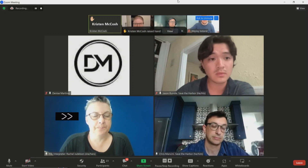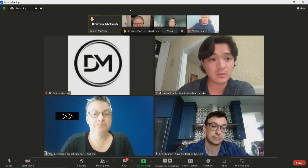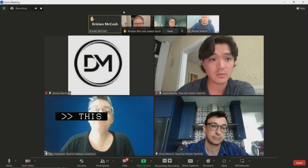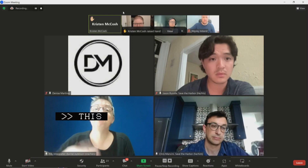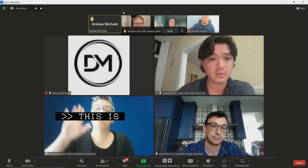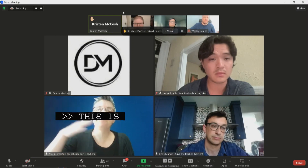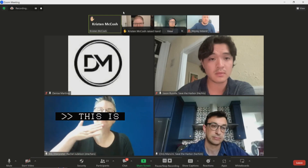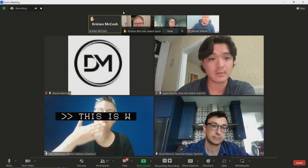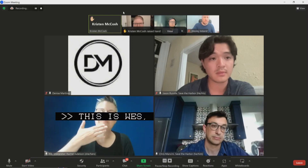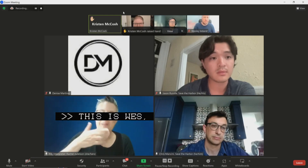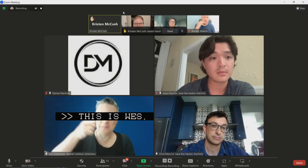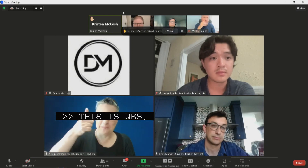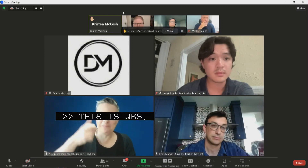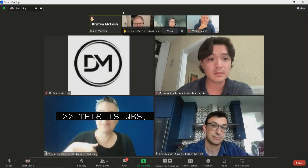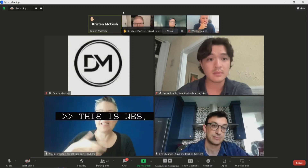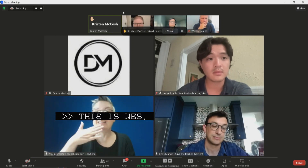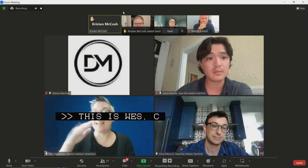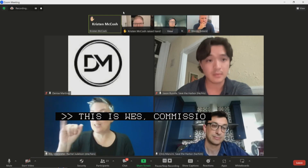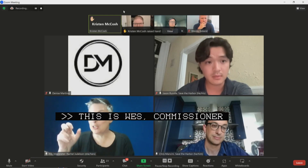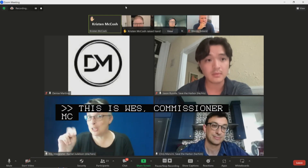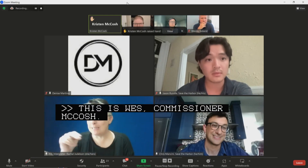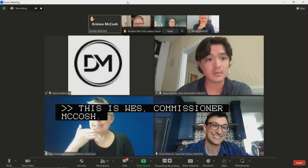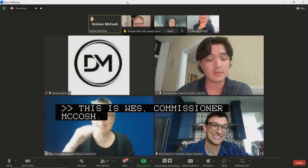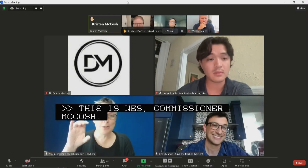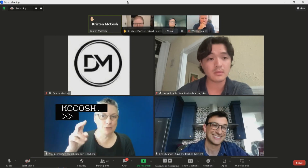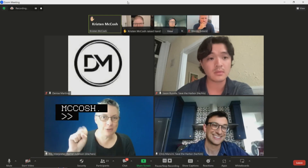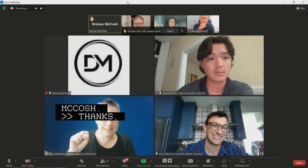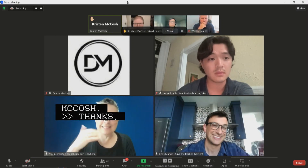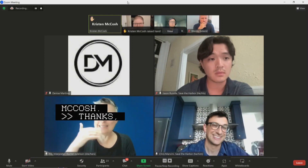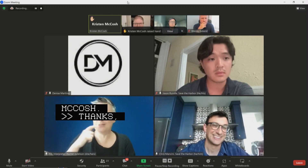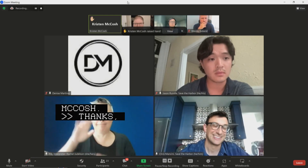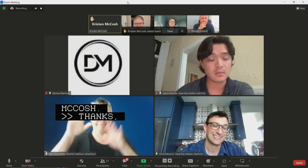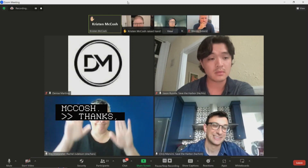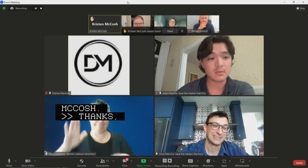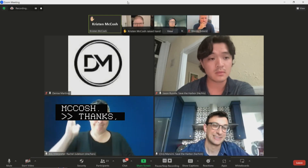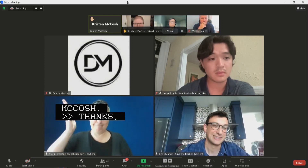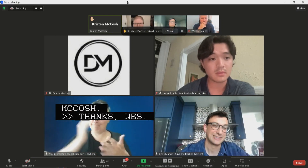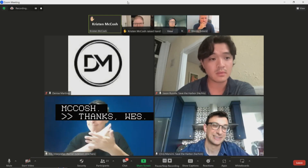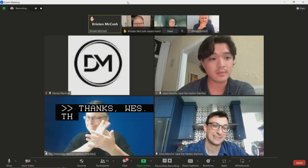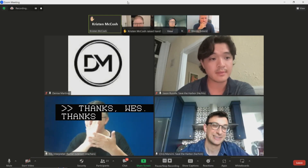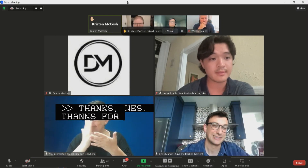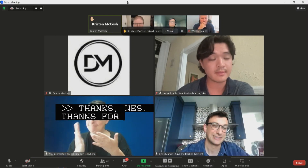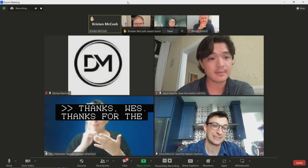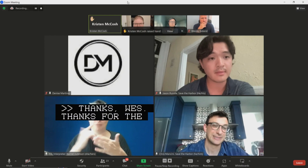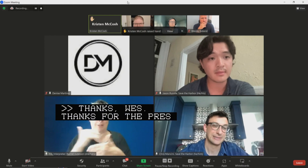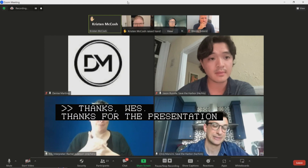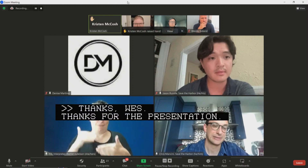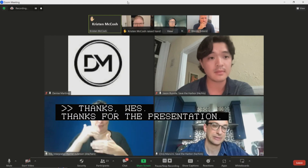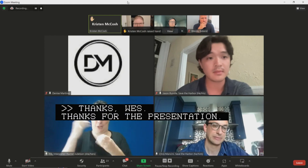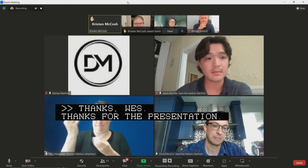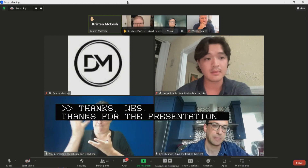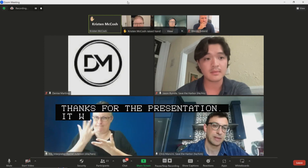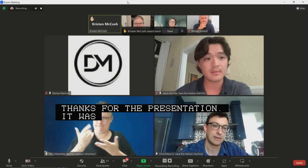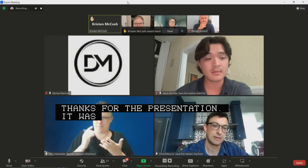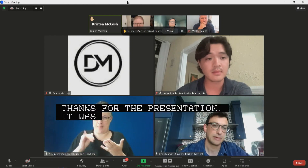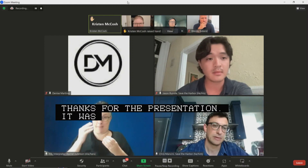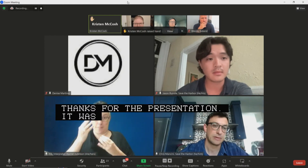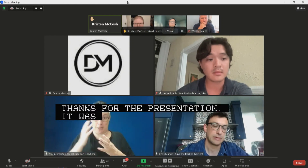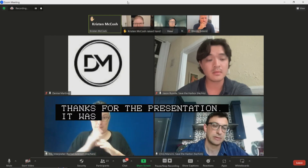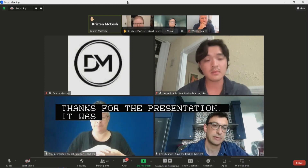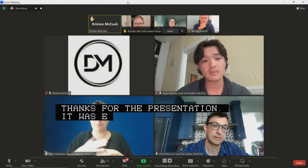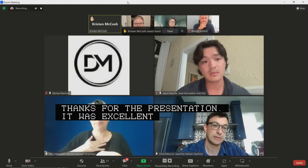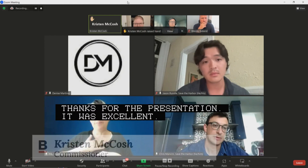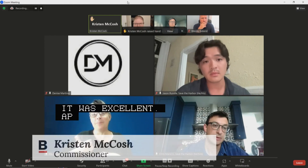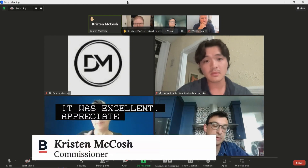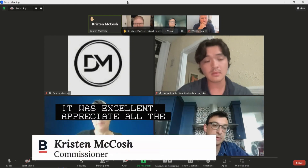Thanks, Wes, and thanks, Jason and Chris, for your presentation. It was excellent. We really appreciate all that information. My question